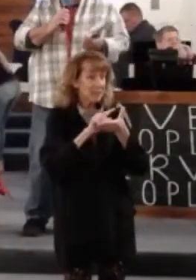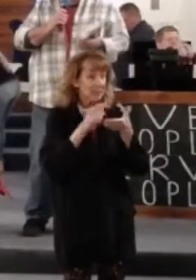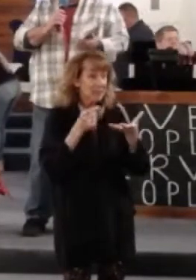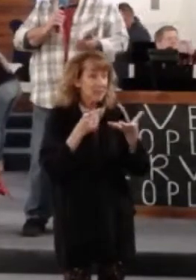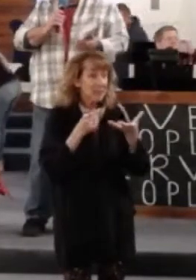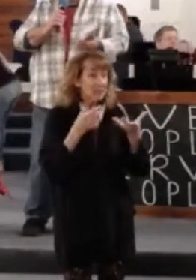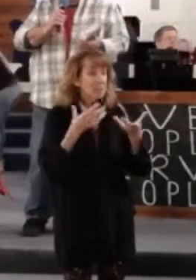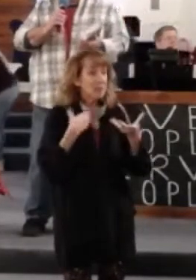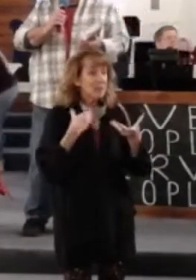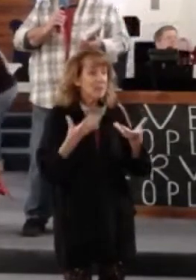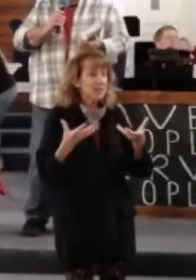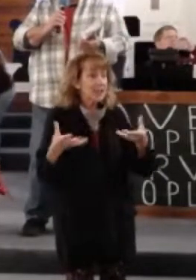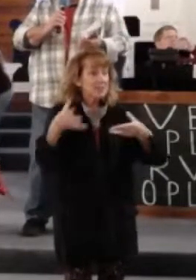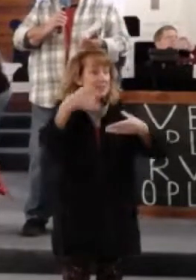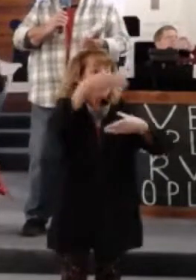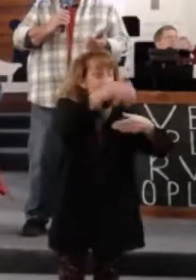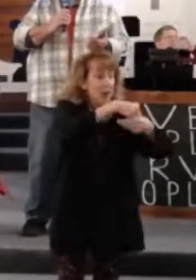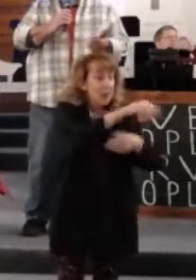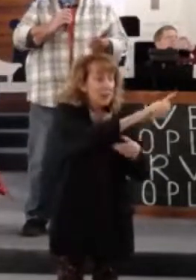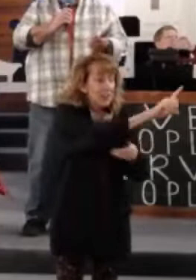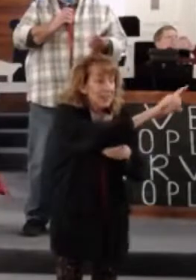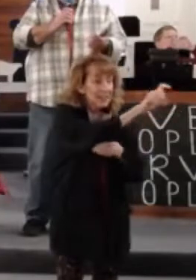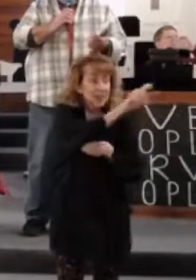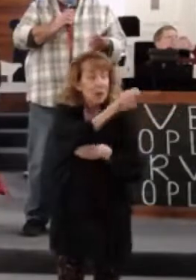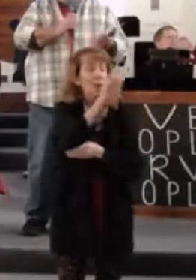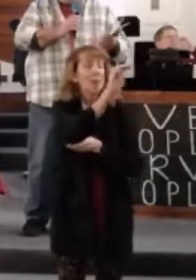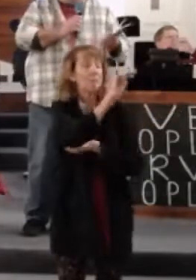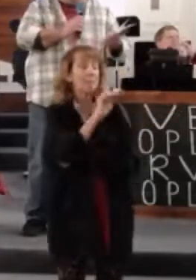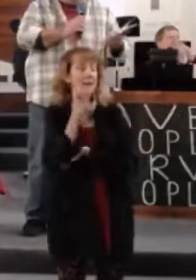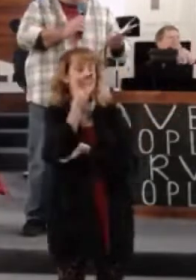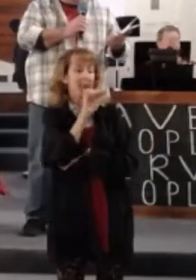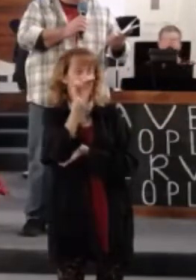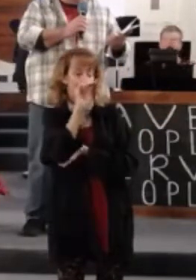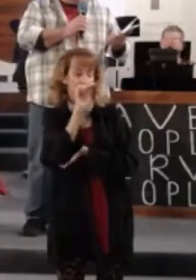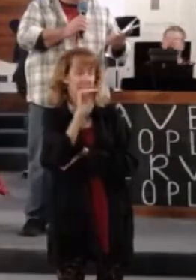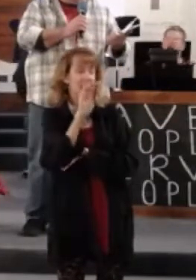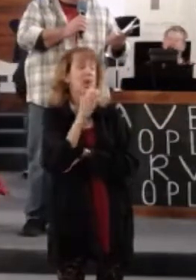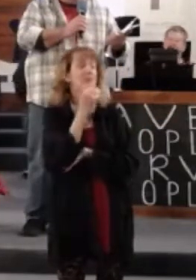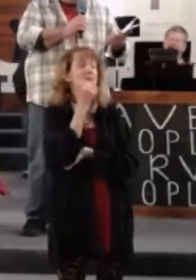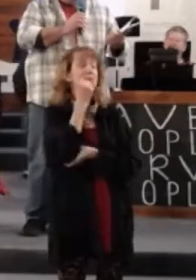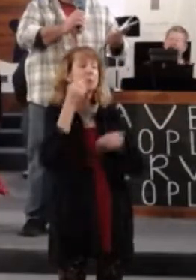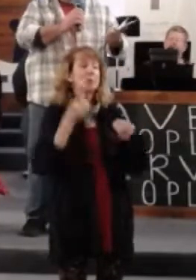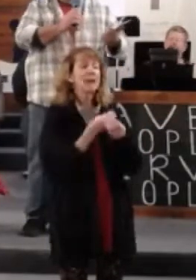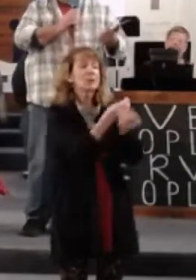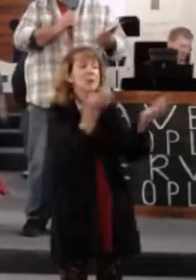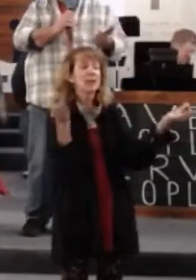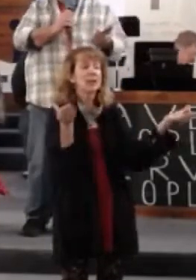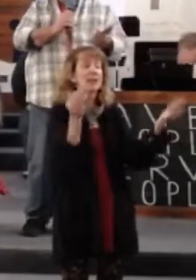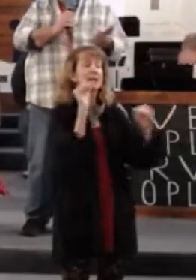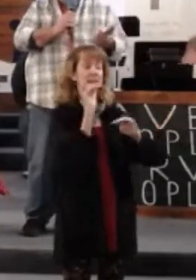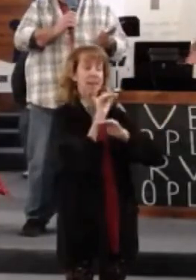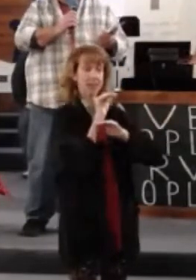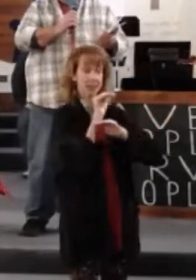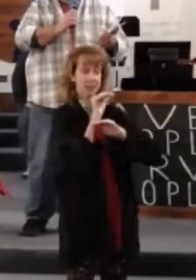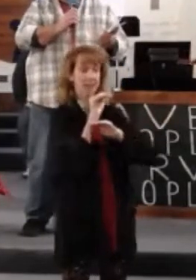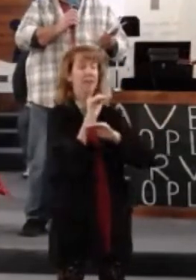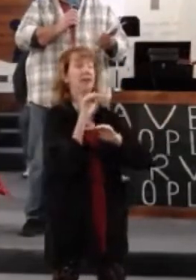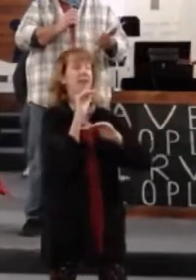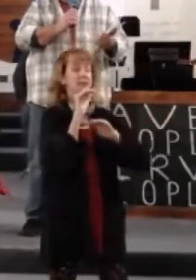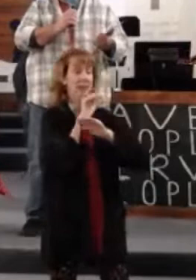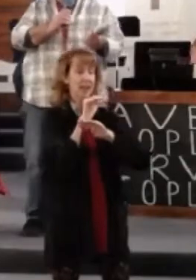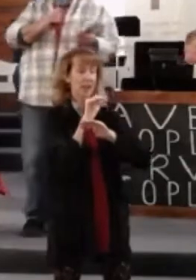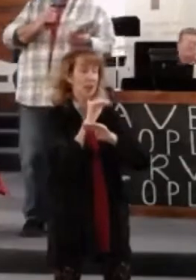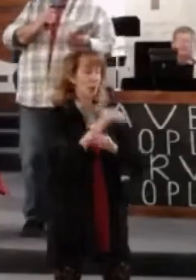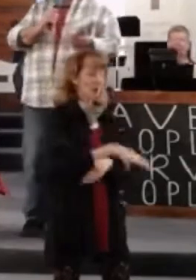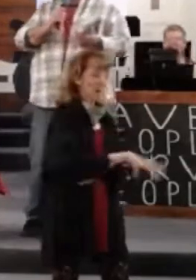in on the game a little bit today. So Monday is our food pantry. It's an evening food pantry, but it's a morning